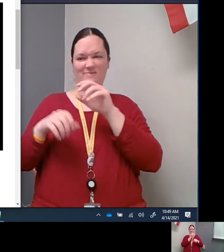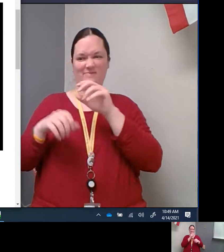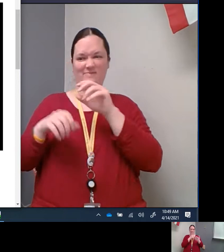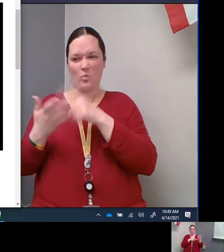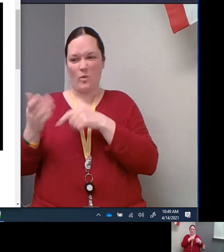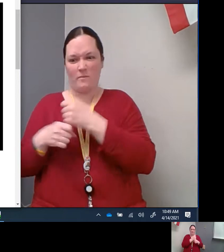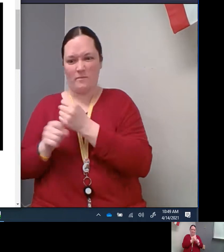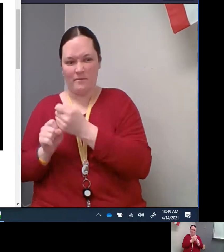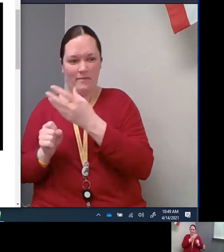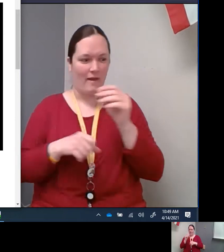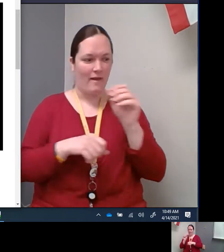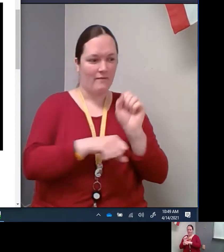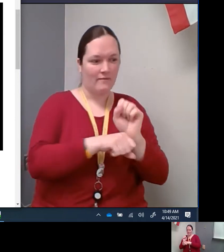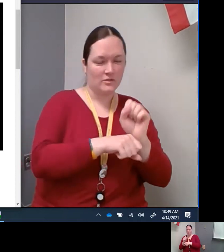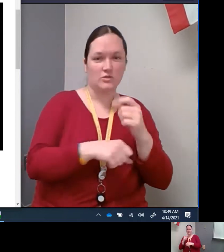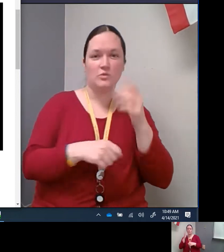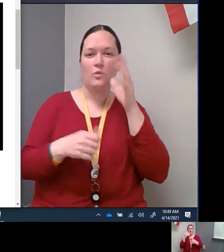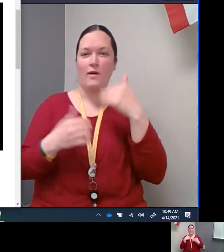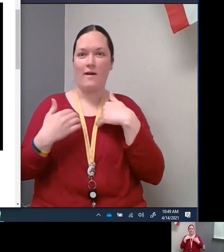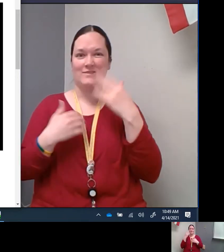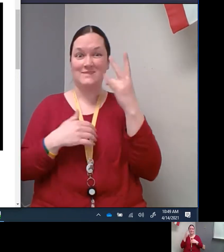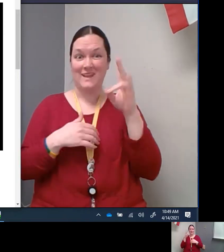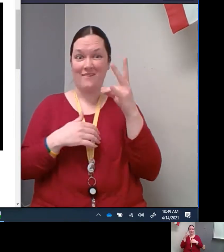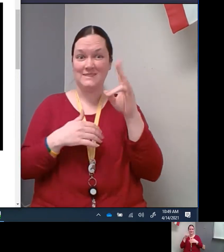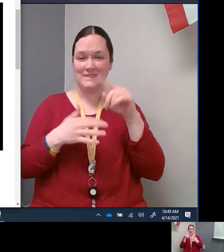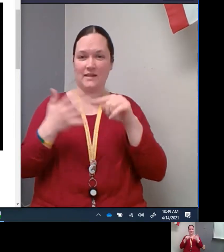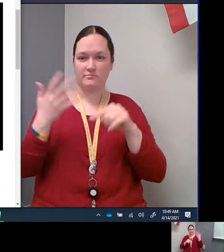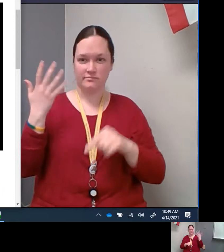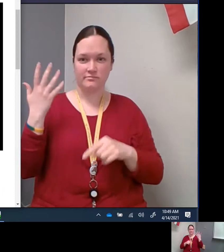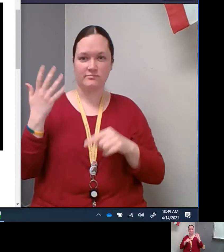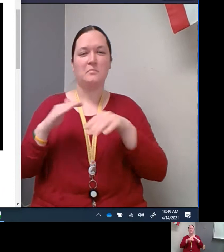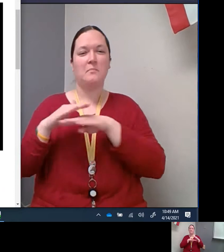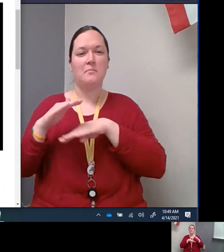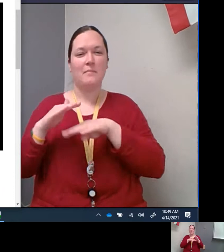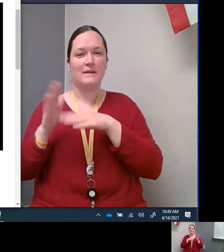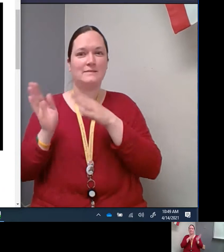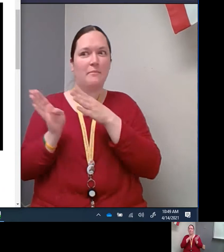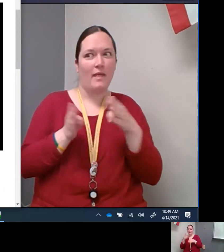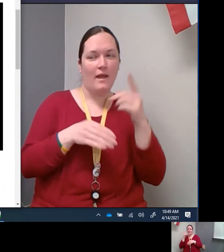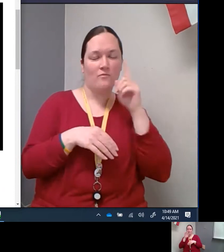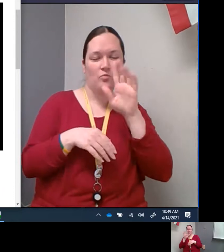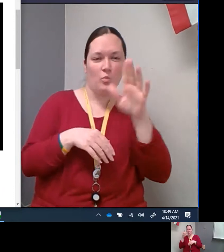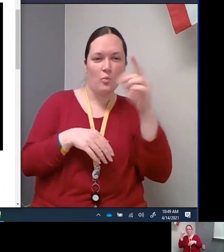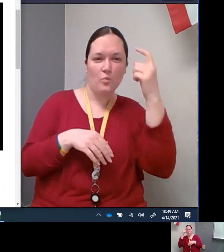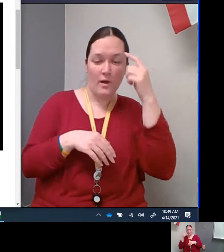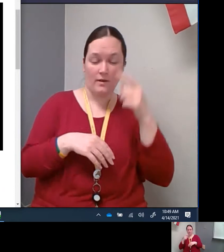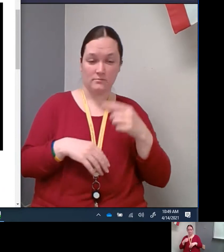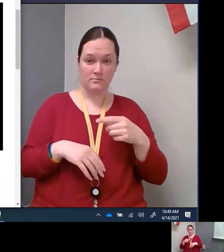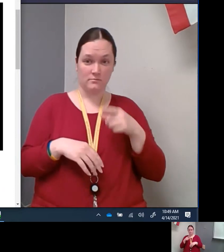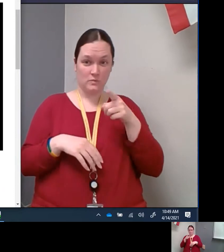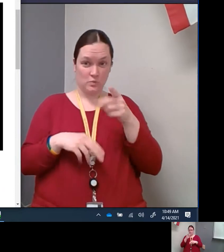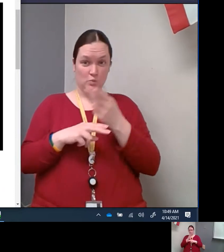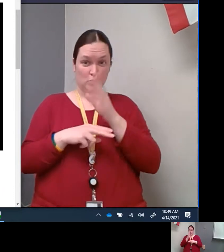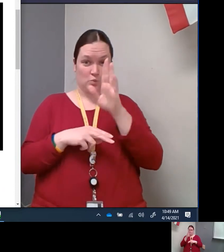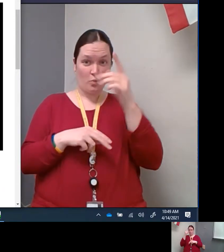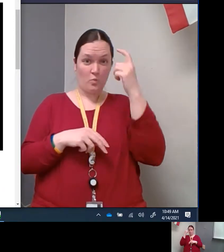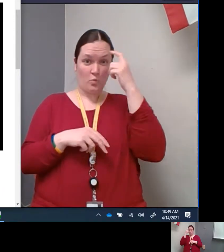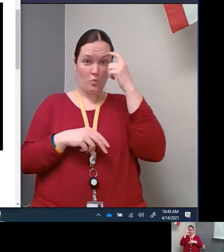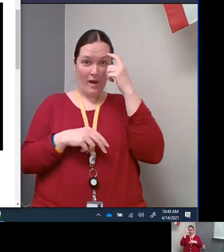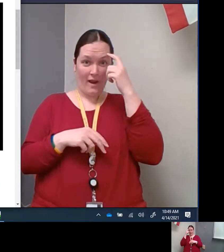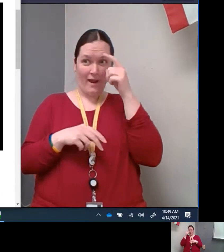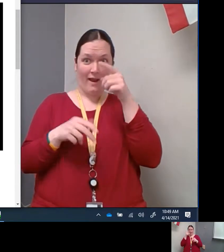going to go through 17 different structures in the brain, kind of lay out the basic plan of the brain, but you're using your brain to process it. And if you do a